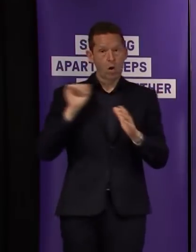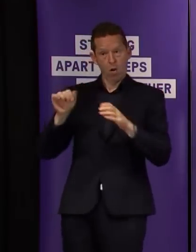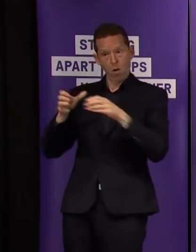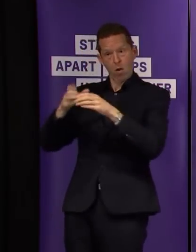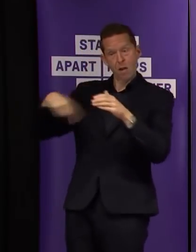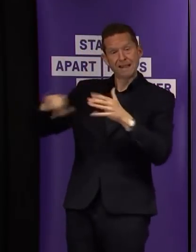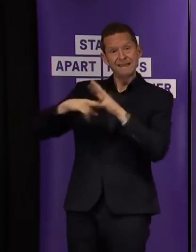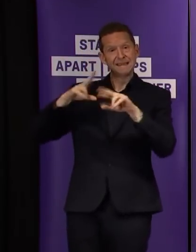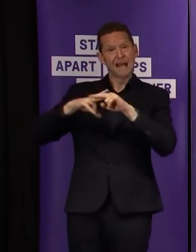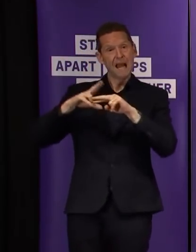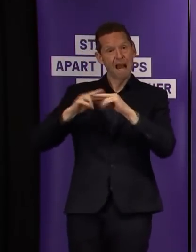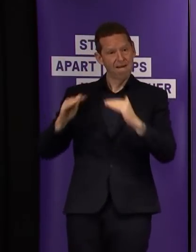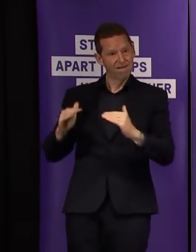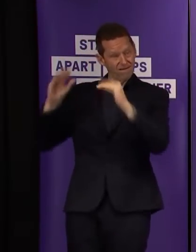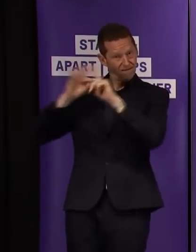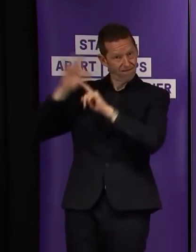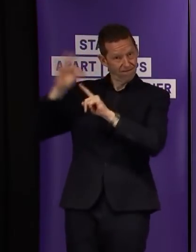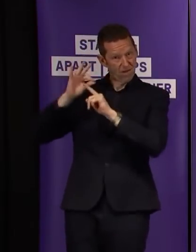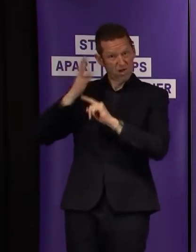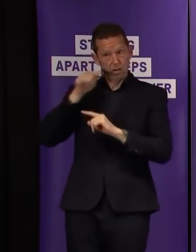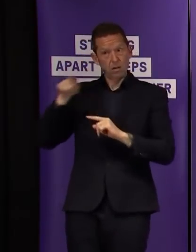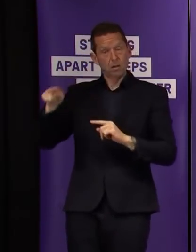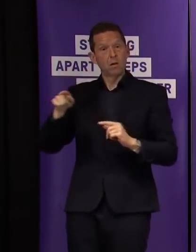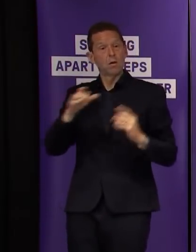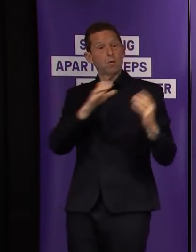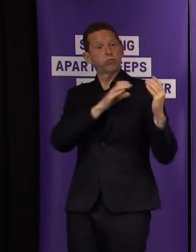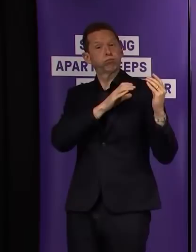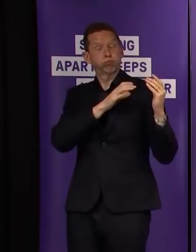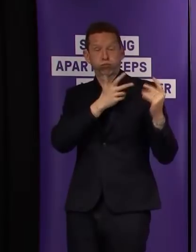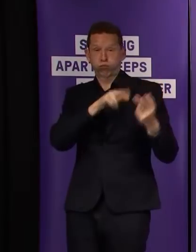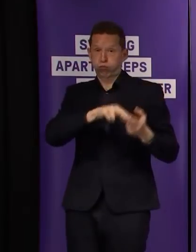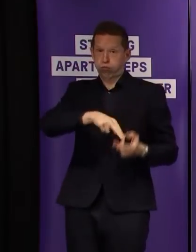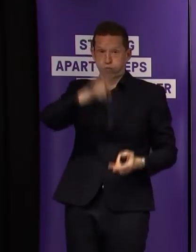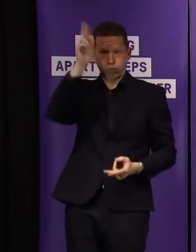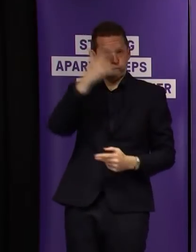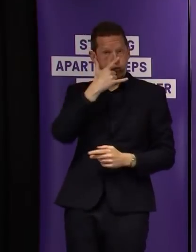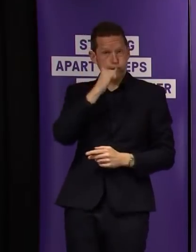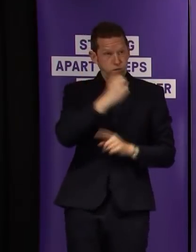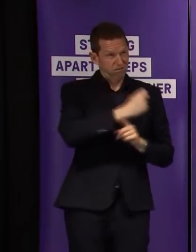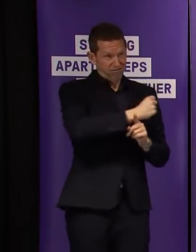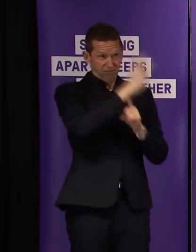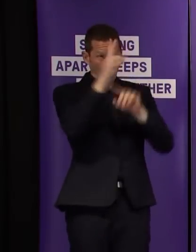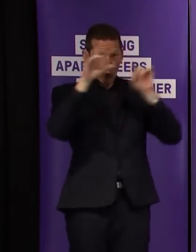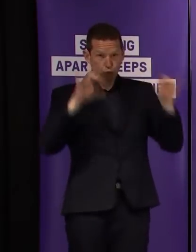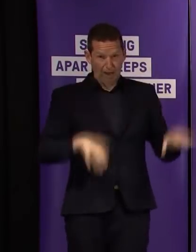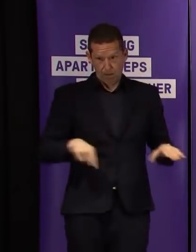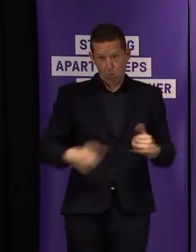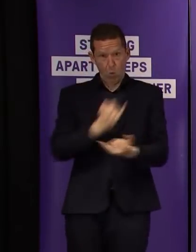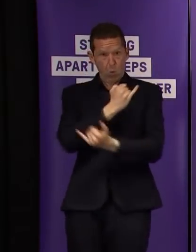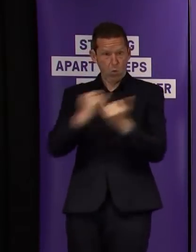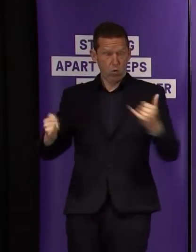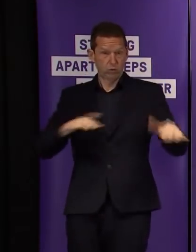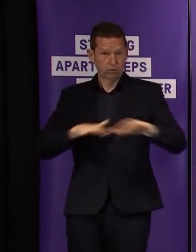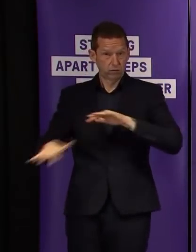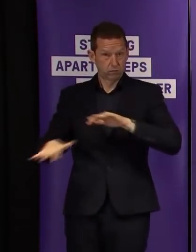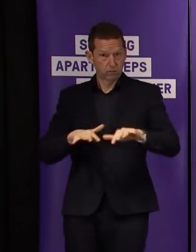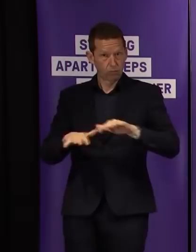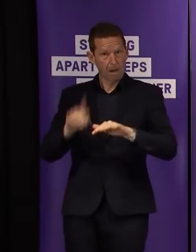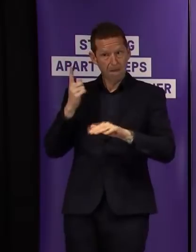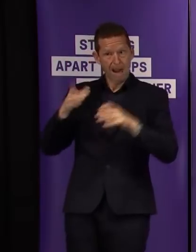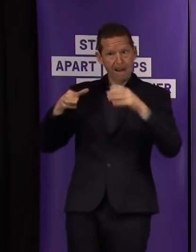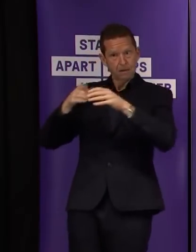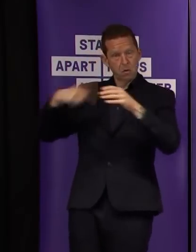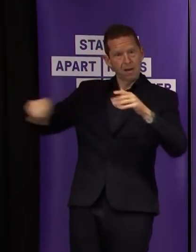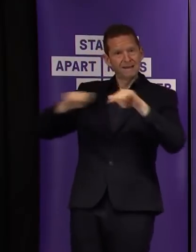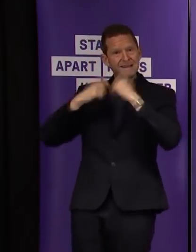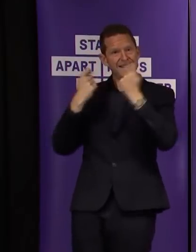better despite the fact that their task has got greater. It's never been bigger in any state at any time, and yet they are getting better and